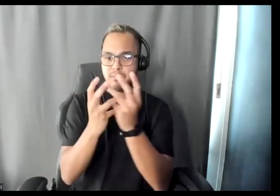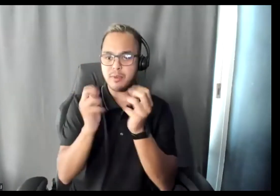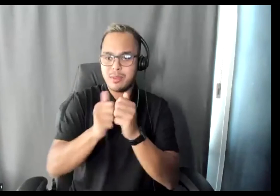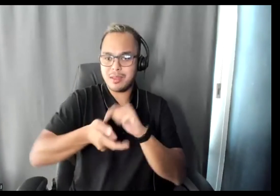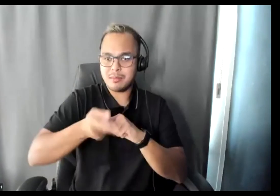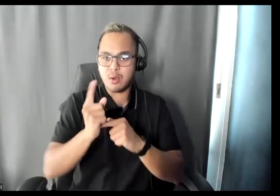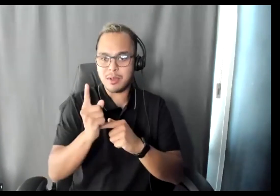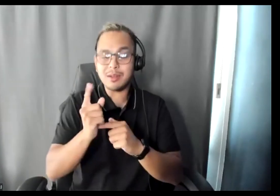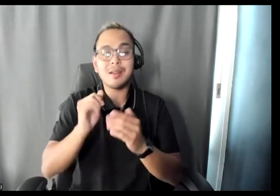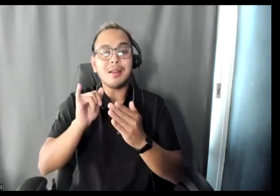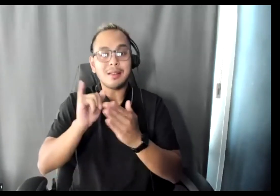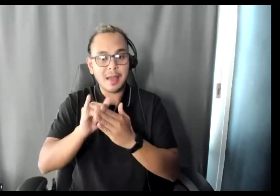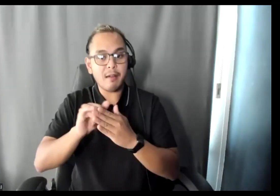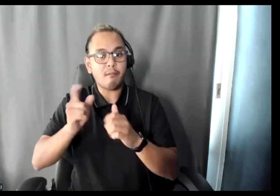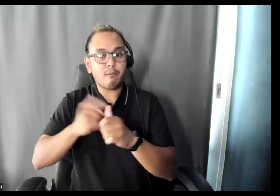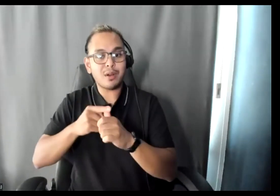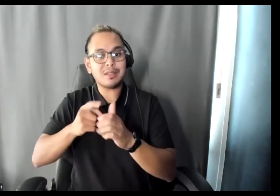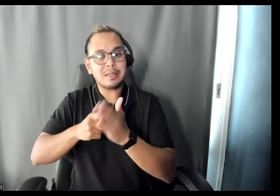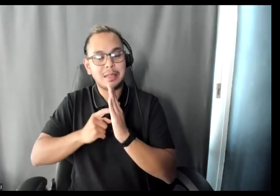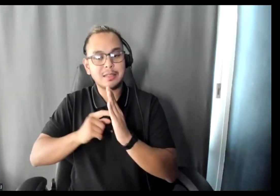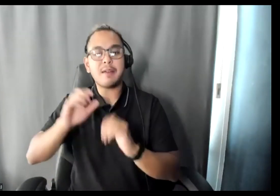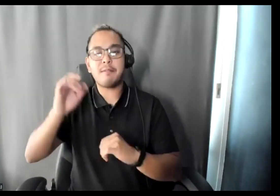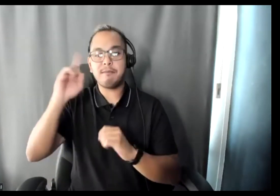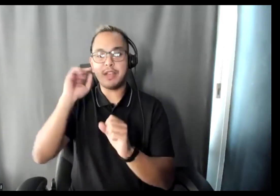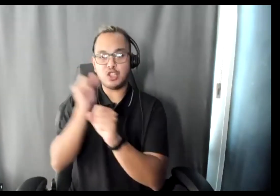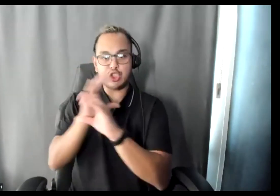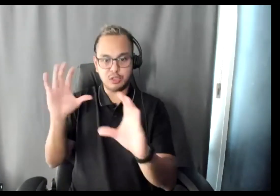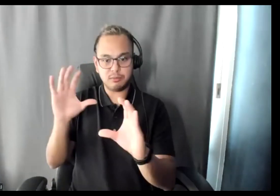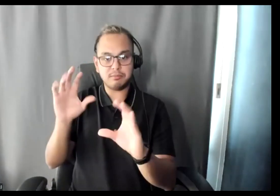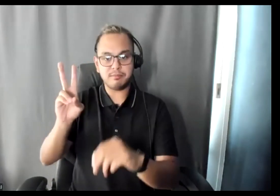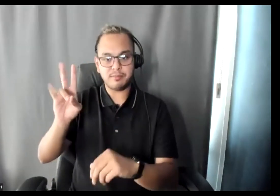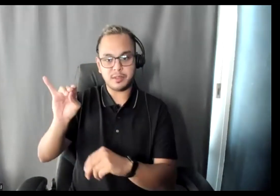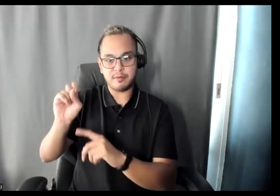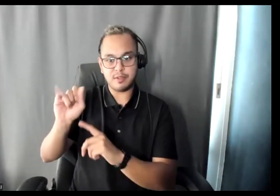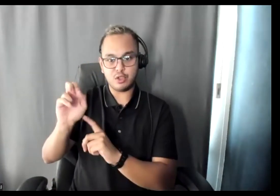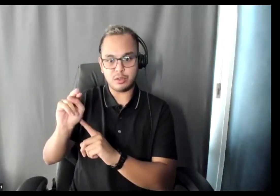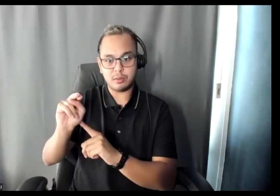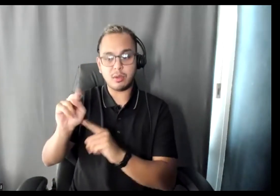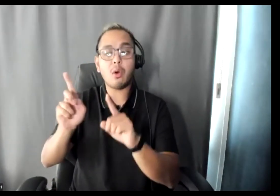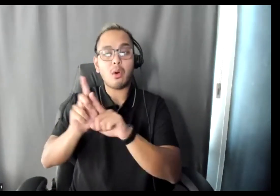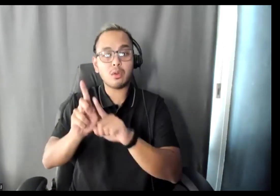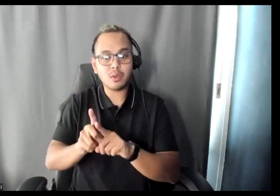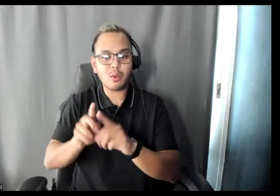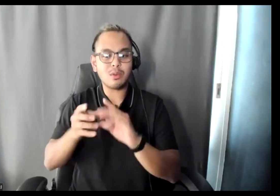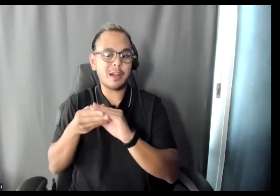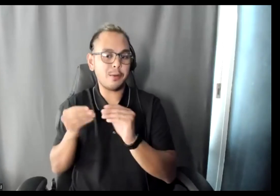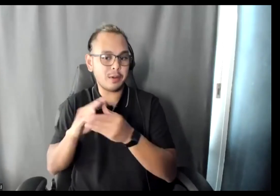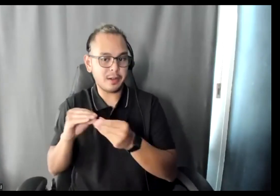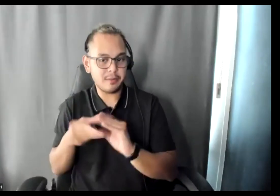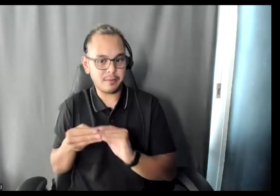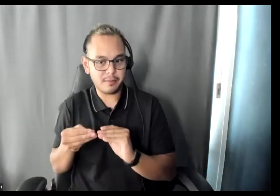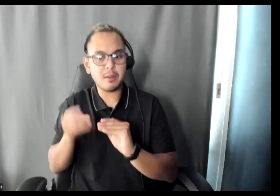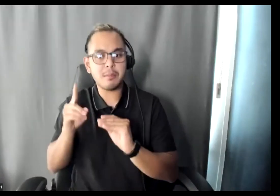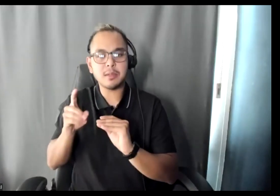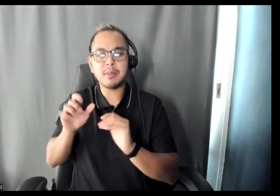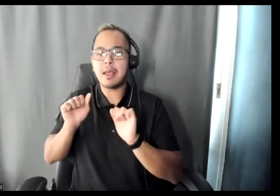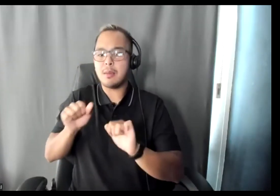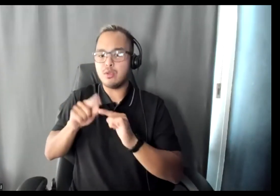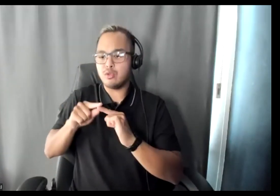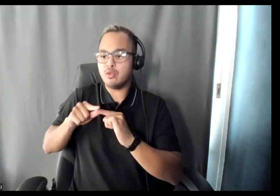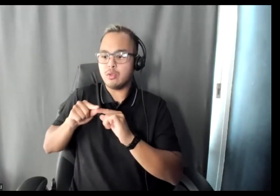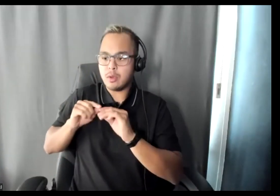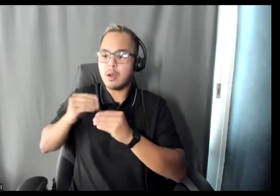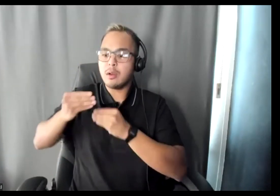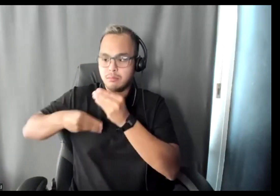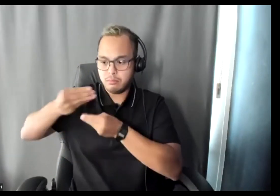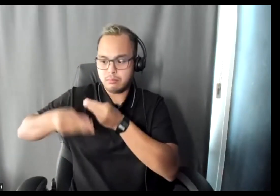act of vision, and that is an act of, it is also an act of narrative, right? It's being able to play out.